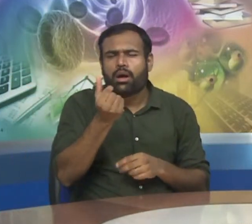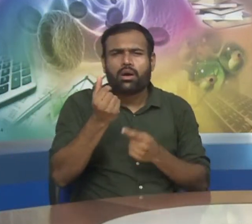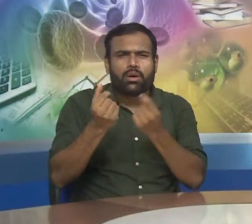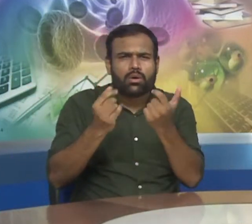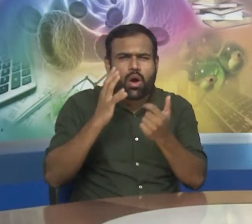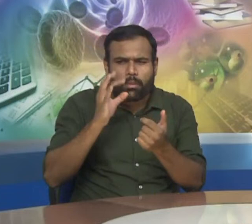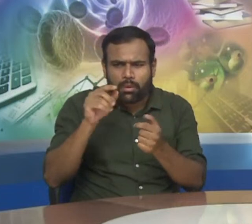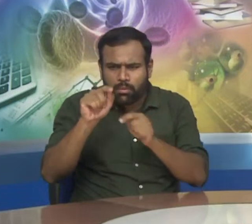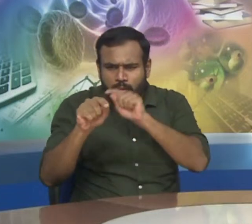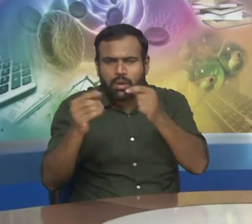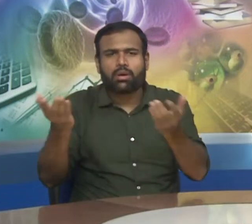review.